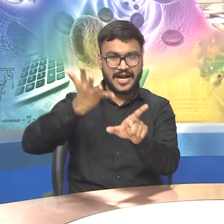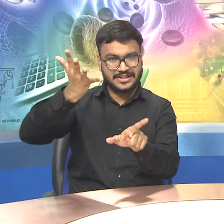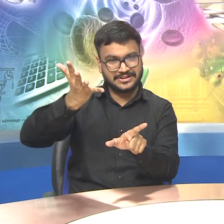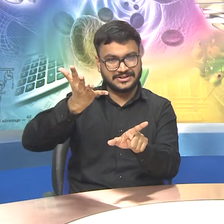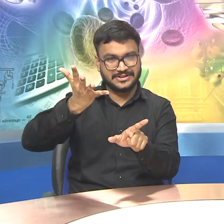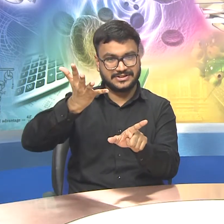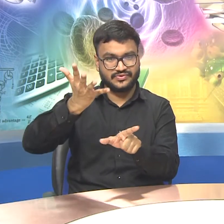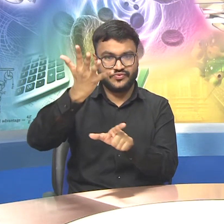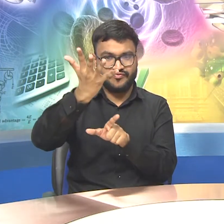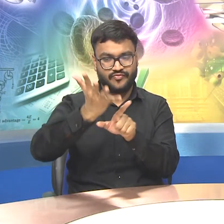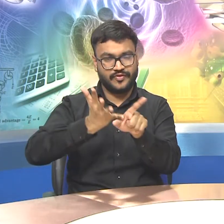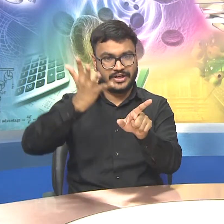5 years